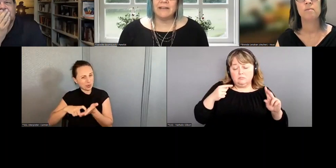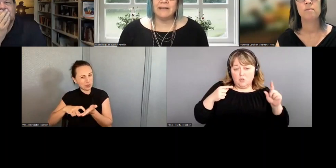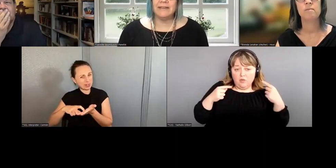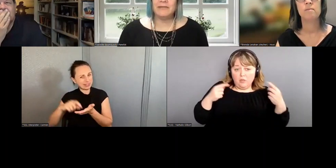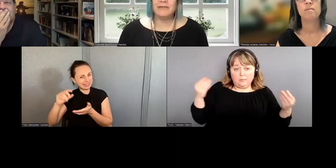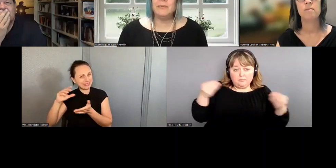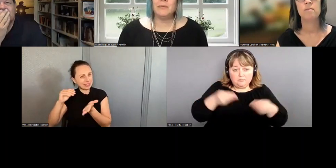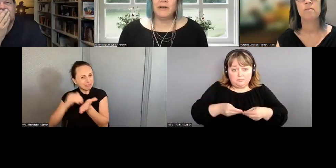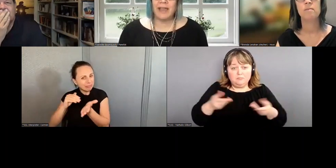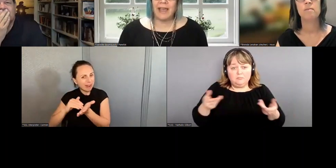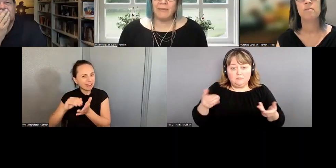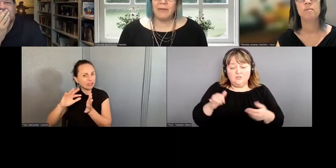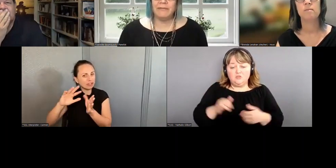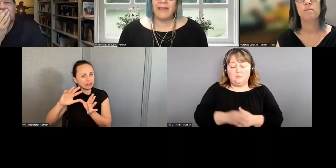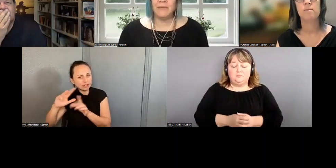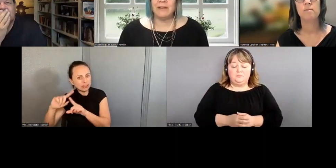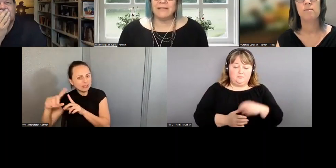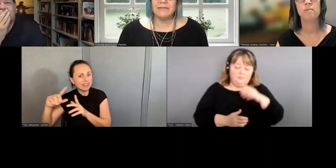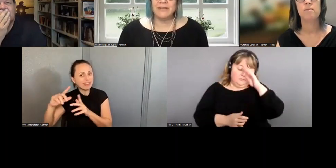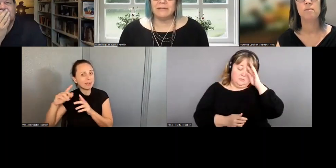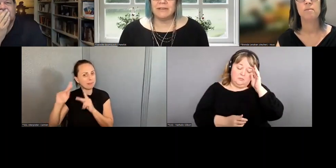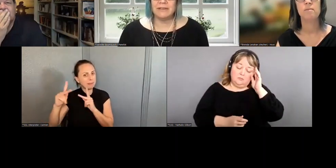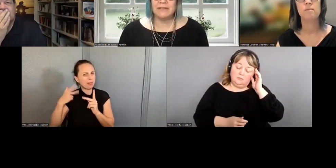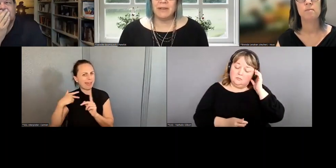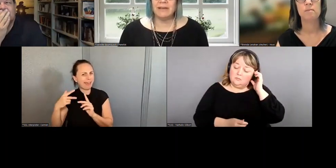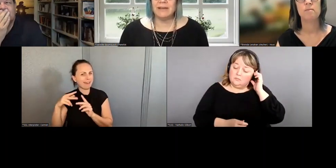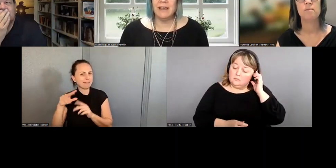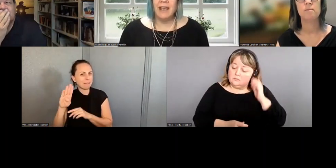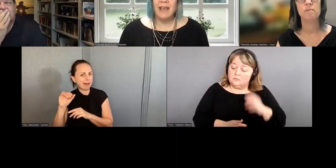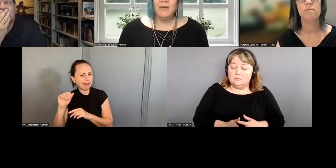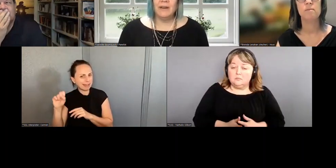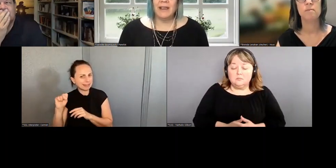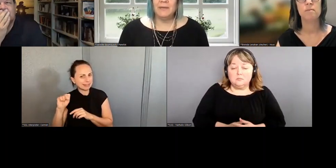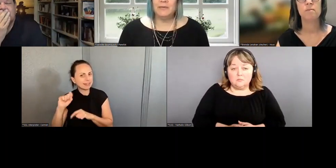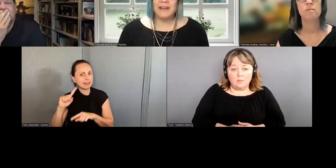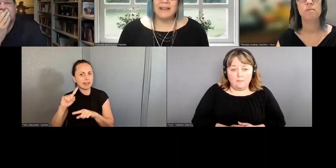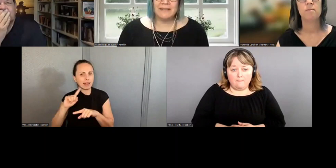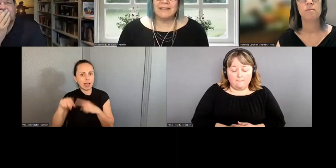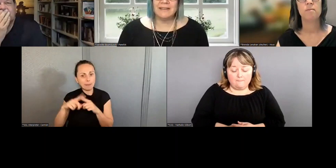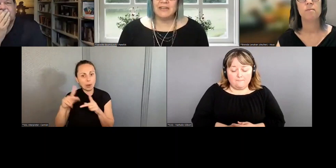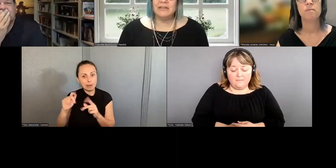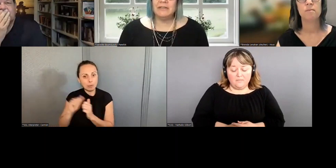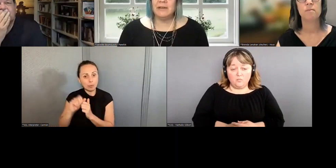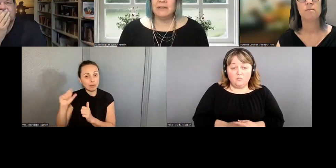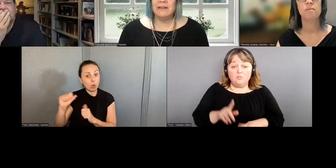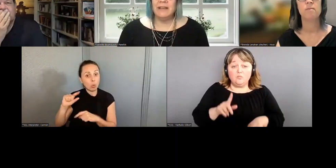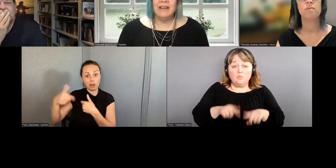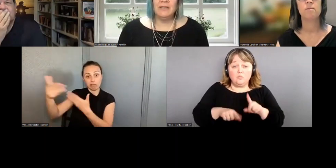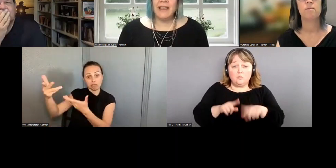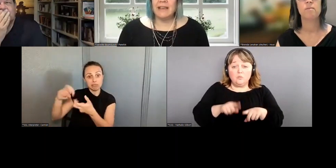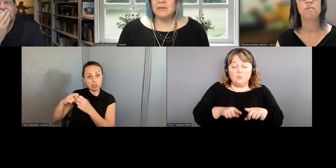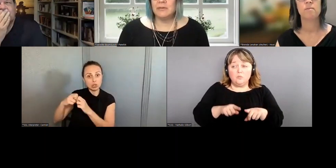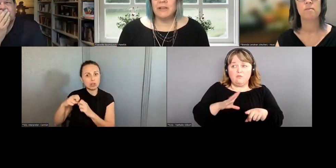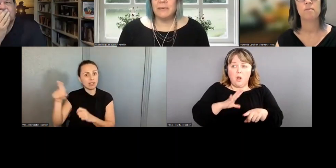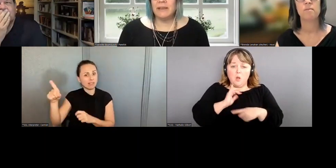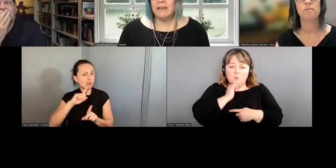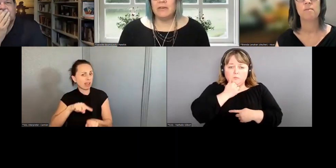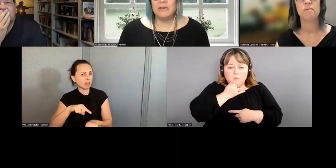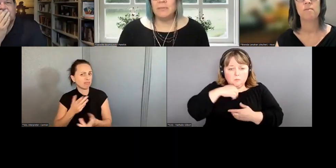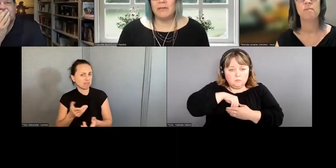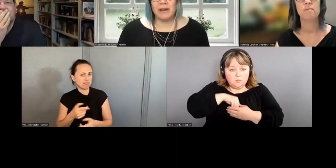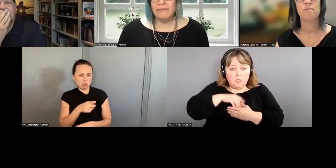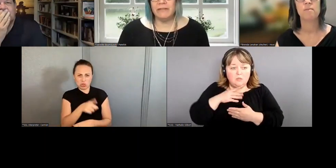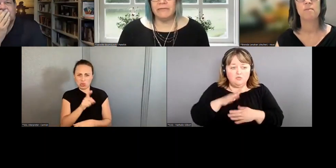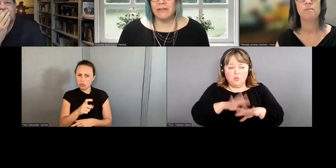providers and different people in the world have about families of children with disabilities, when I would raise this as an issue, they would, you know, the answer would really be, you